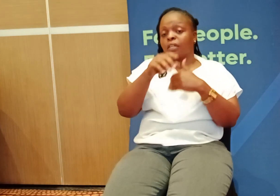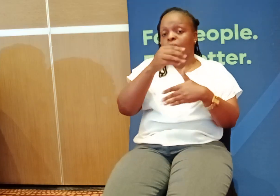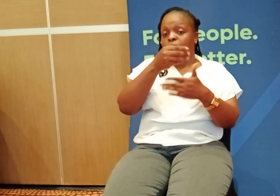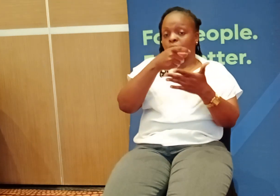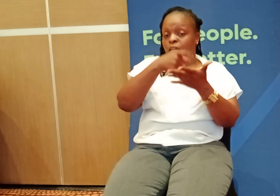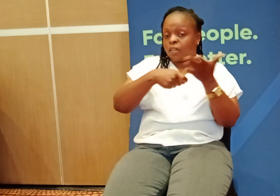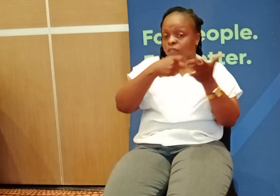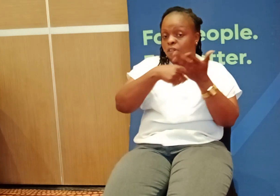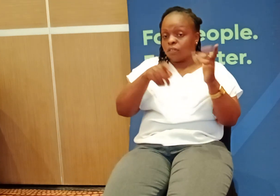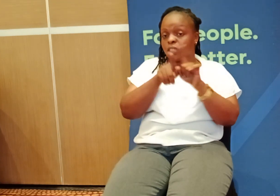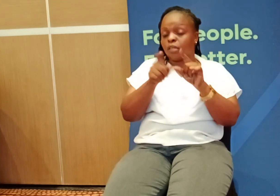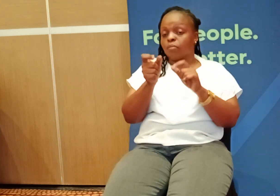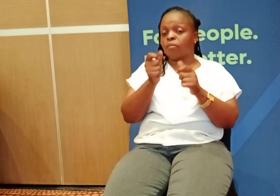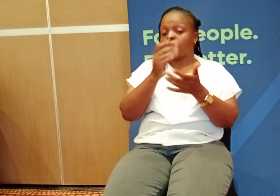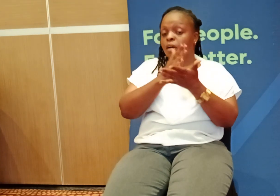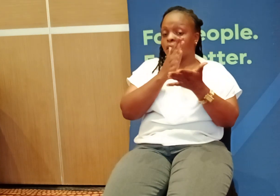and the actual profitability.